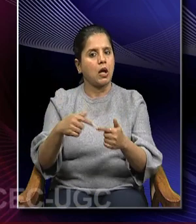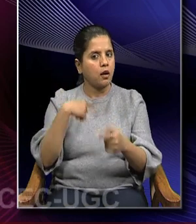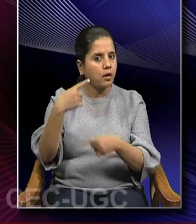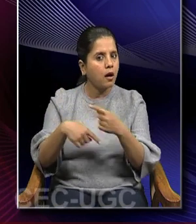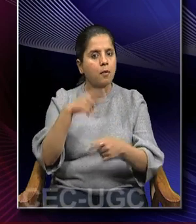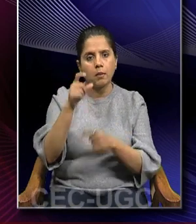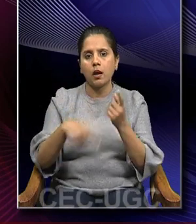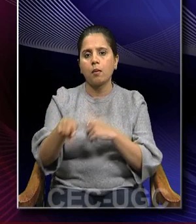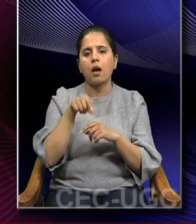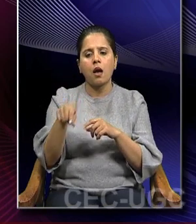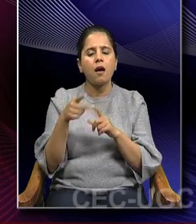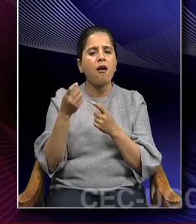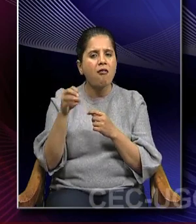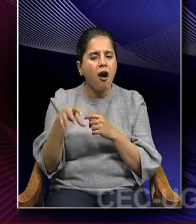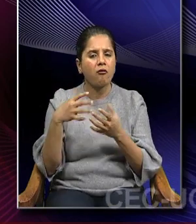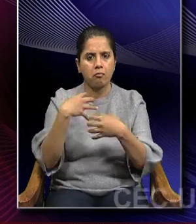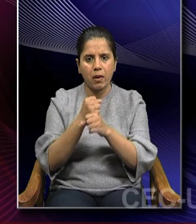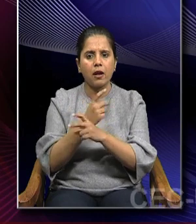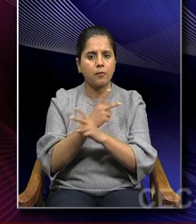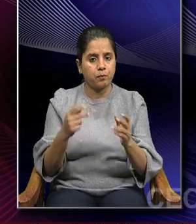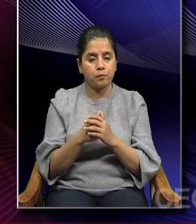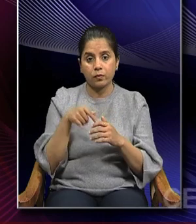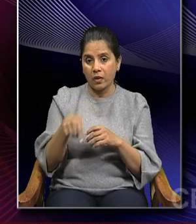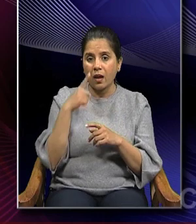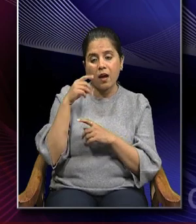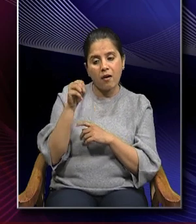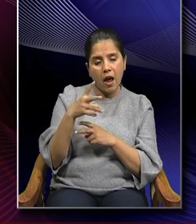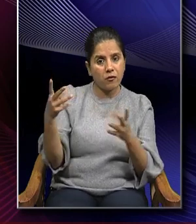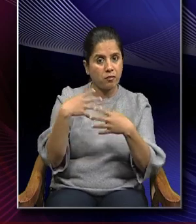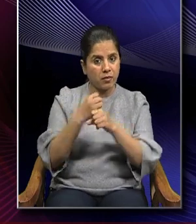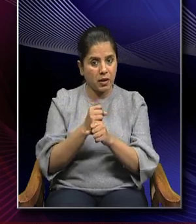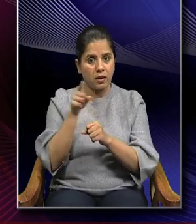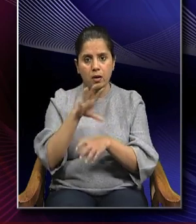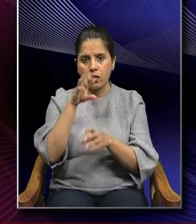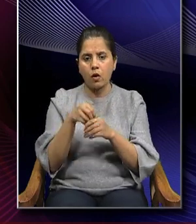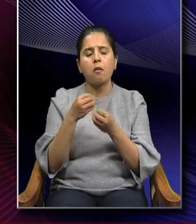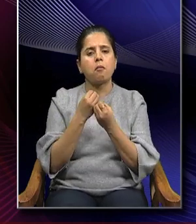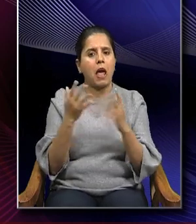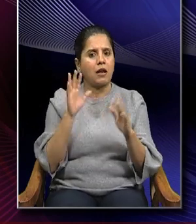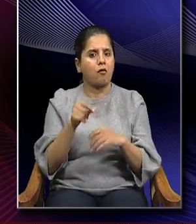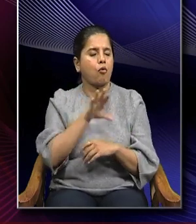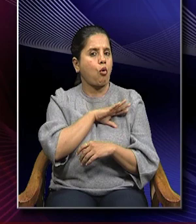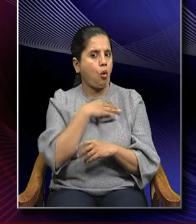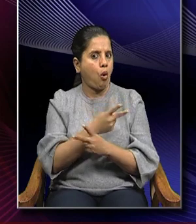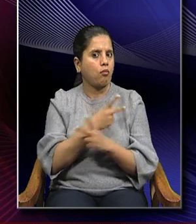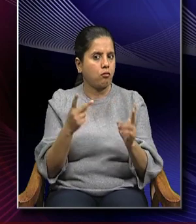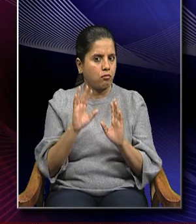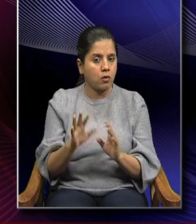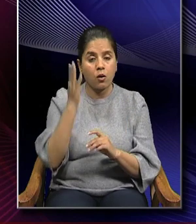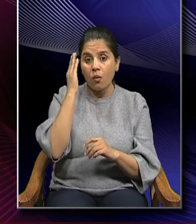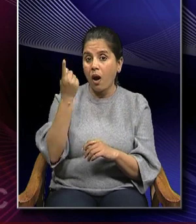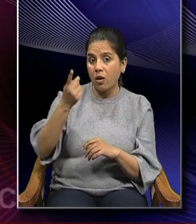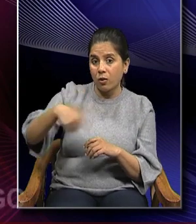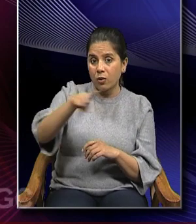stage of prototype development. Now, this prototype development actually involves lot of cost, because you are going